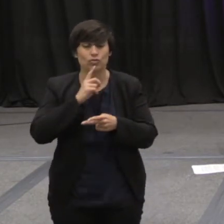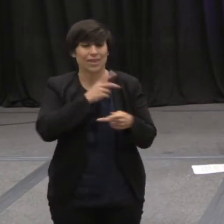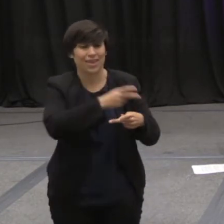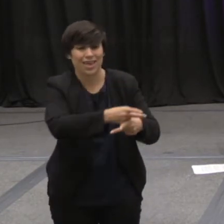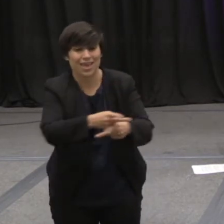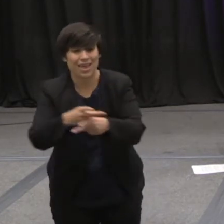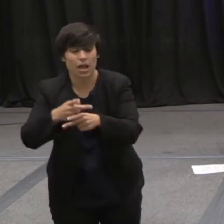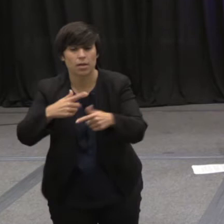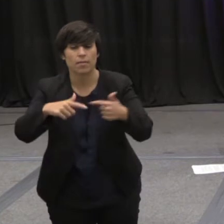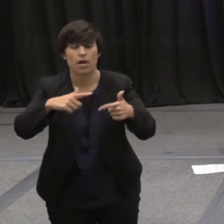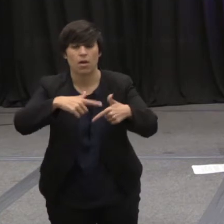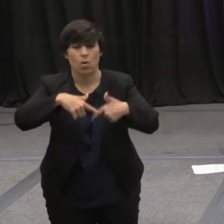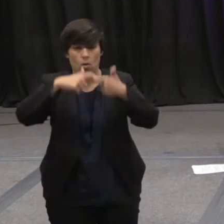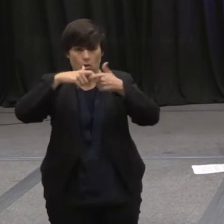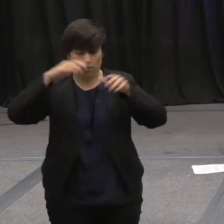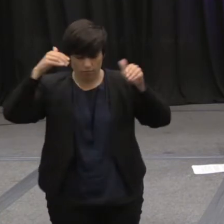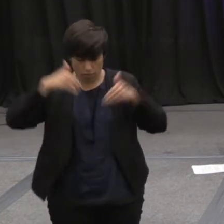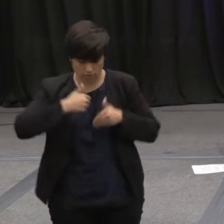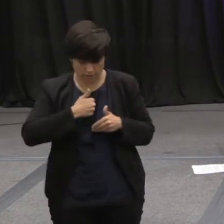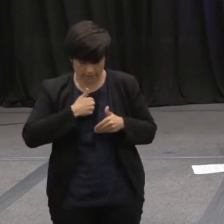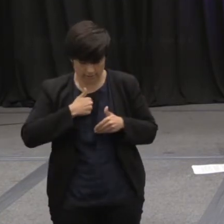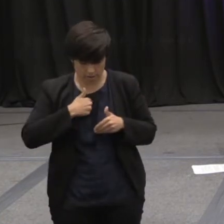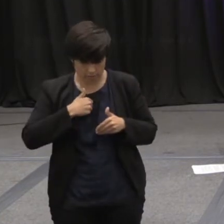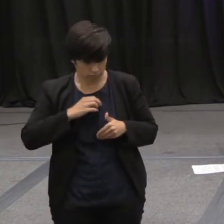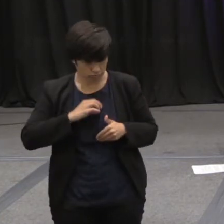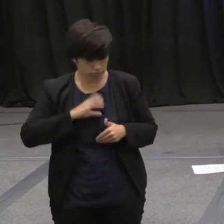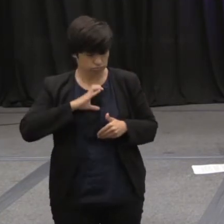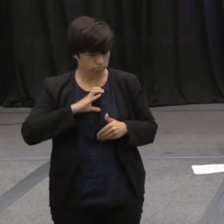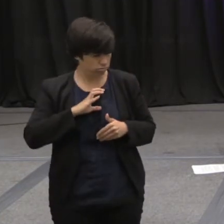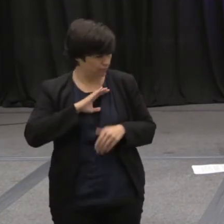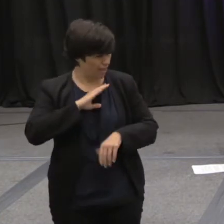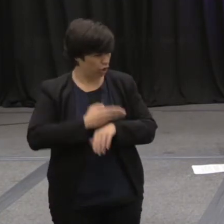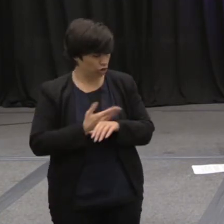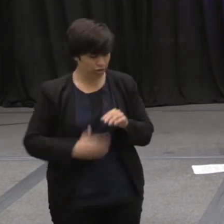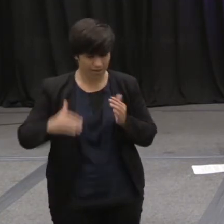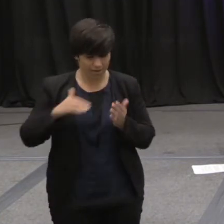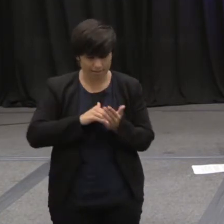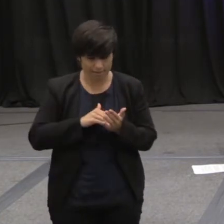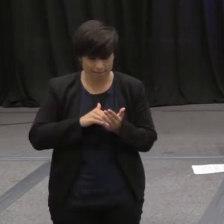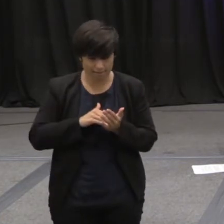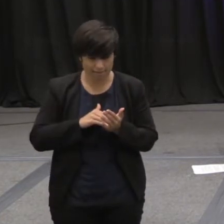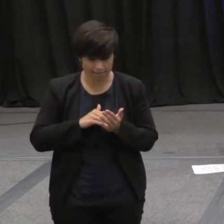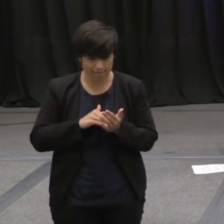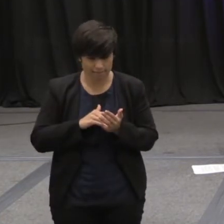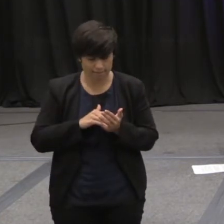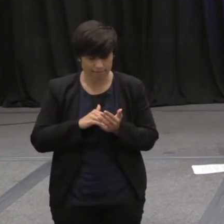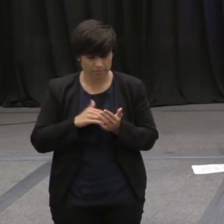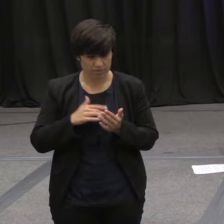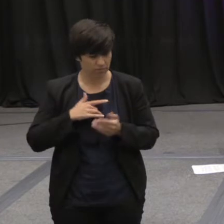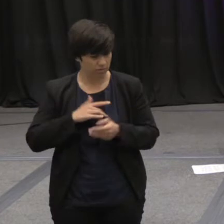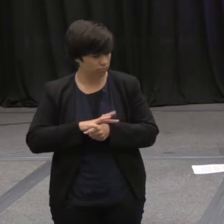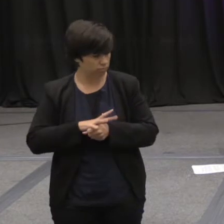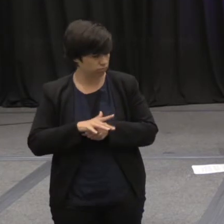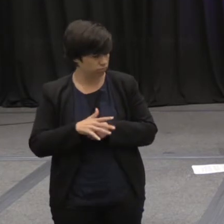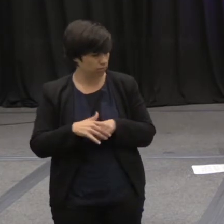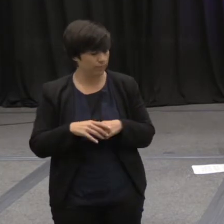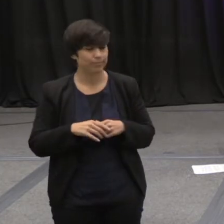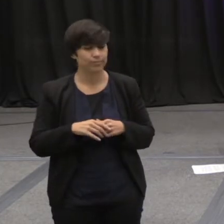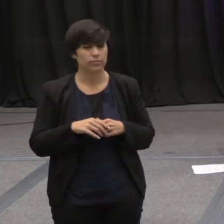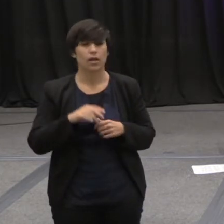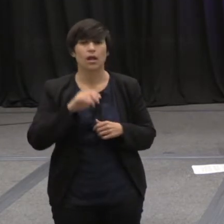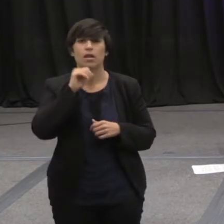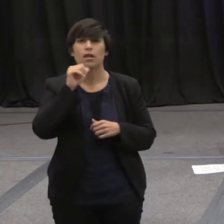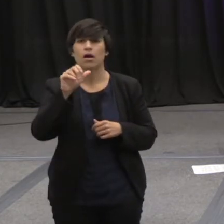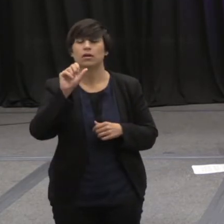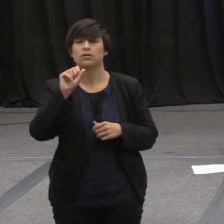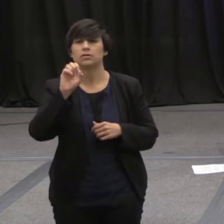they can renew that energy, fill the well up, and a non-sexual massage. So body